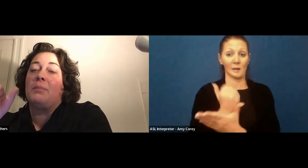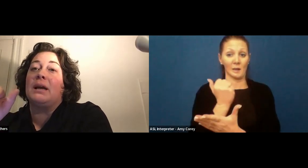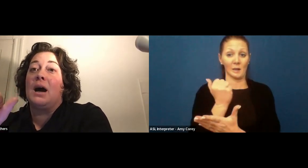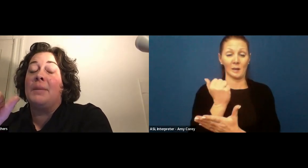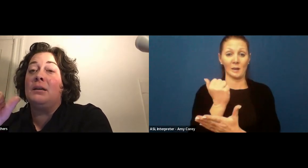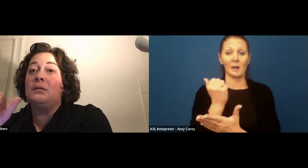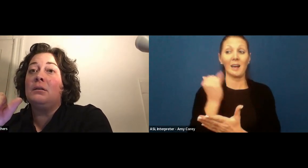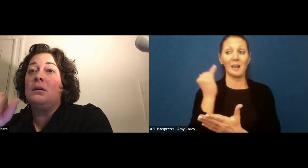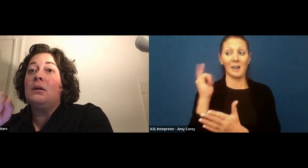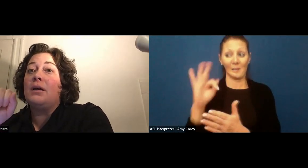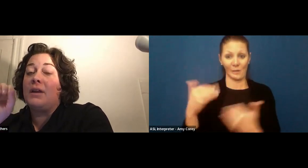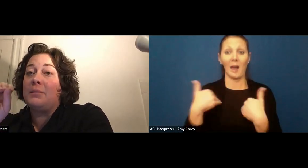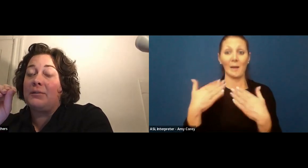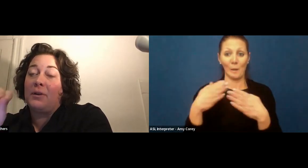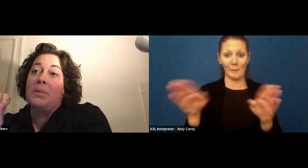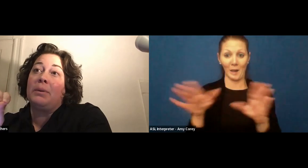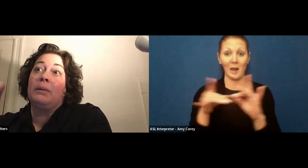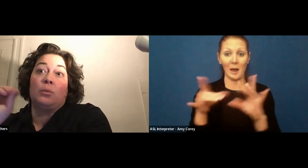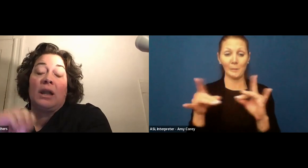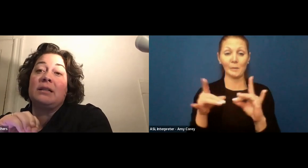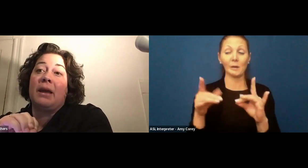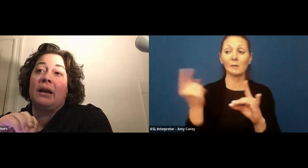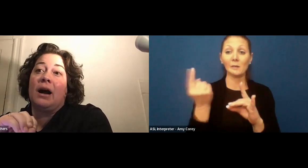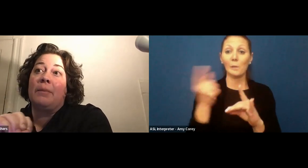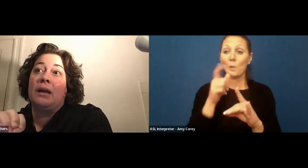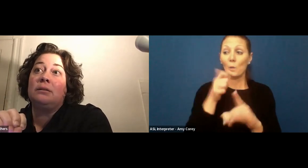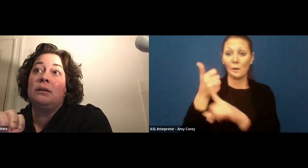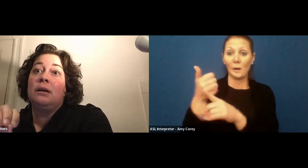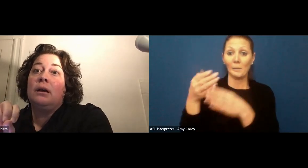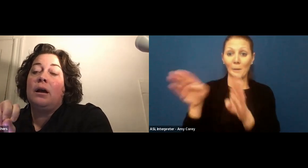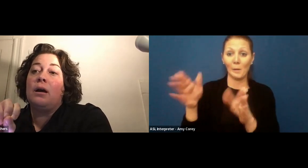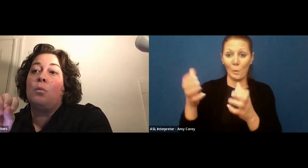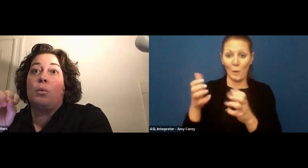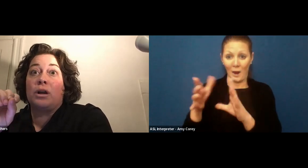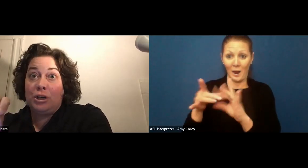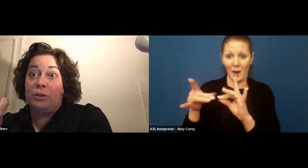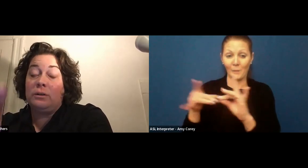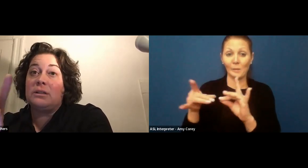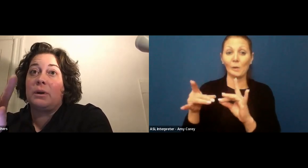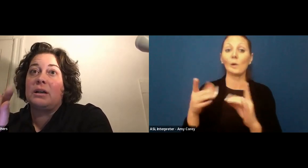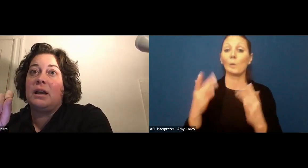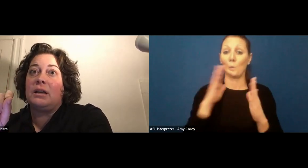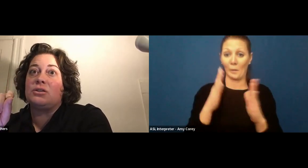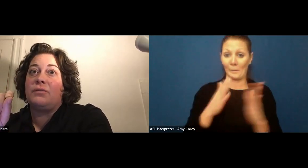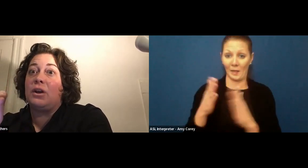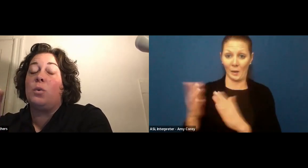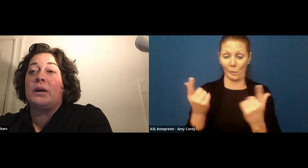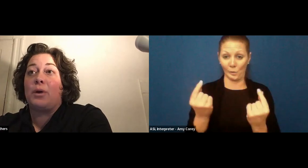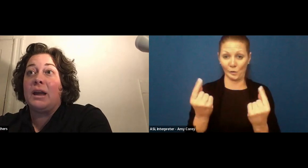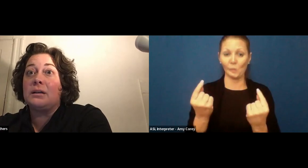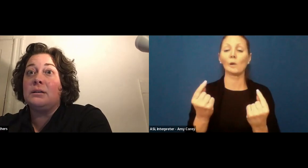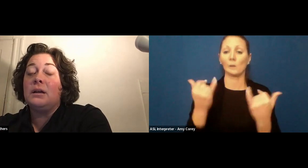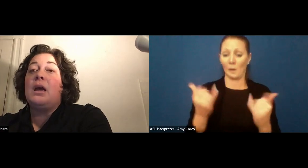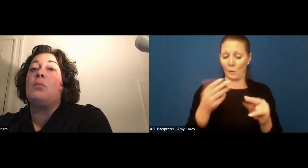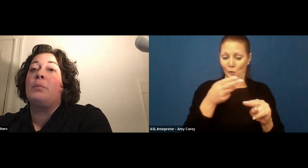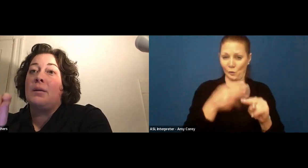have public comment, if anybody from the public would like to make a comment, what we're going to do is we're going to take just a very quick